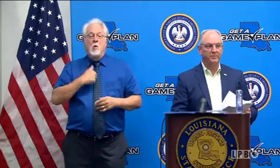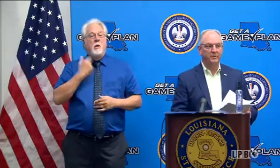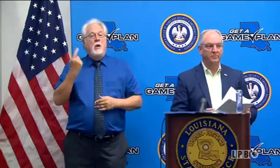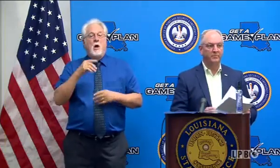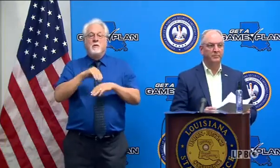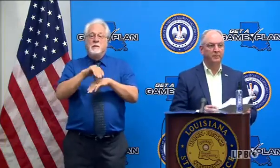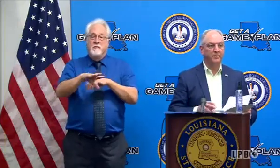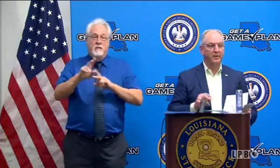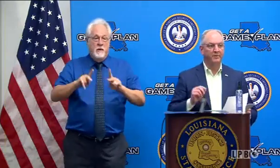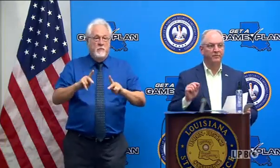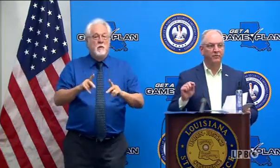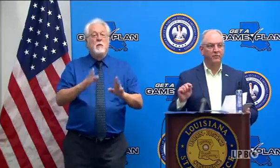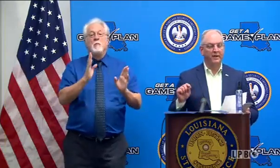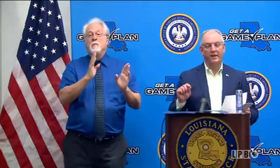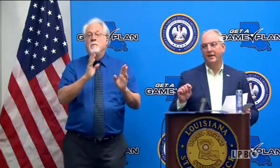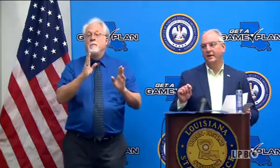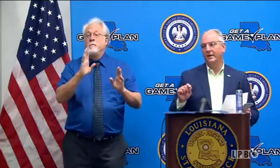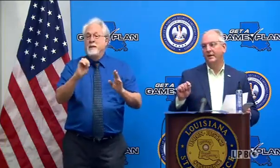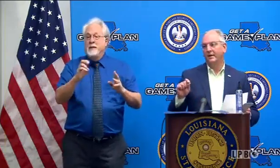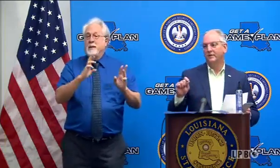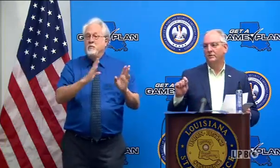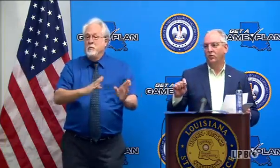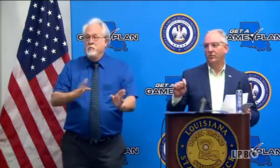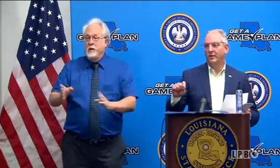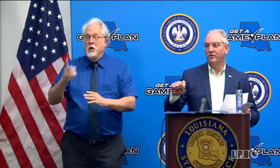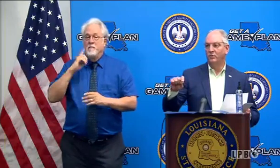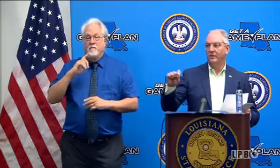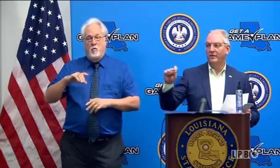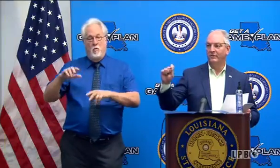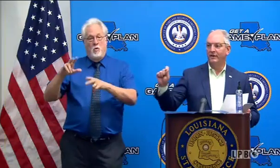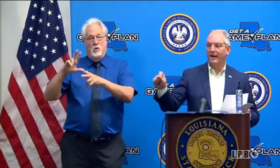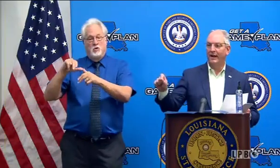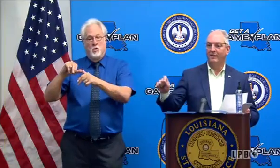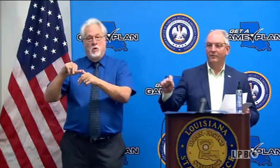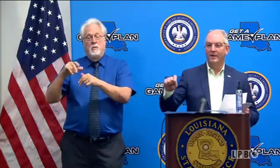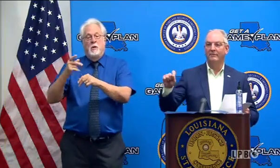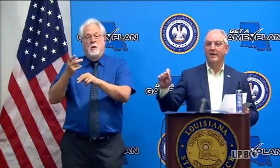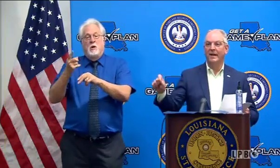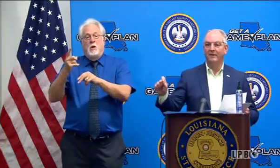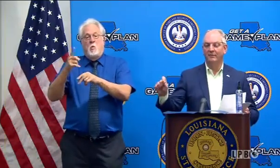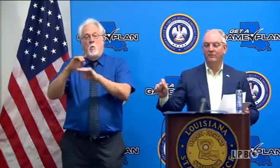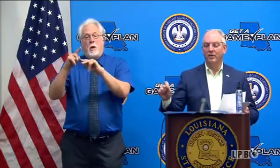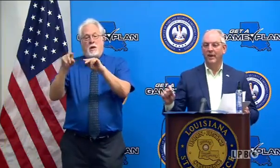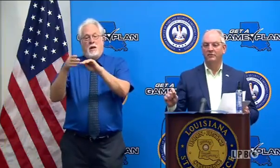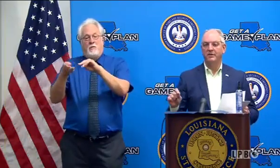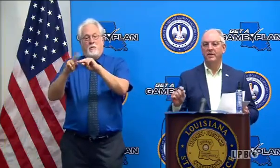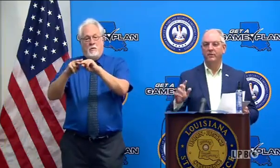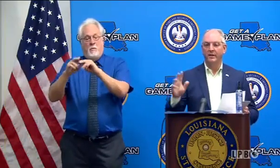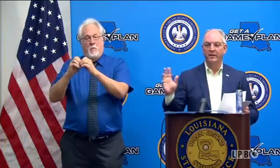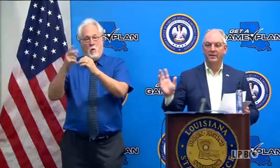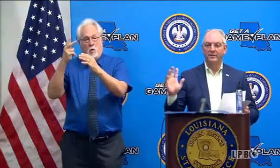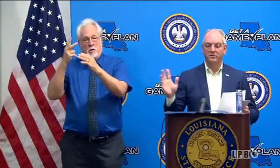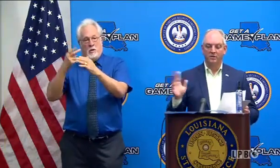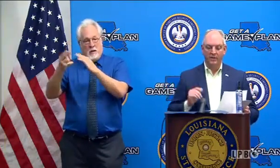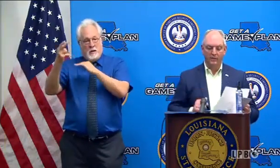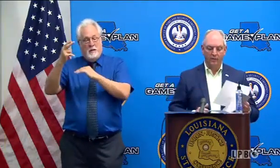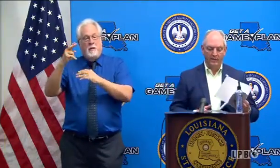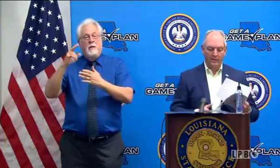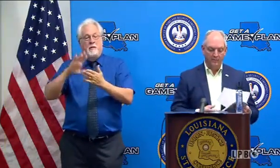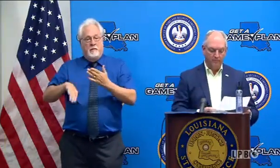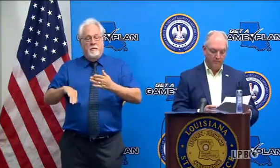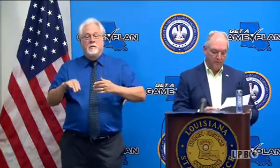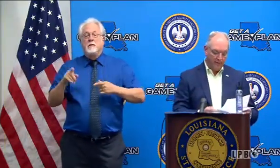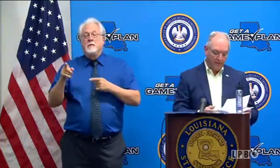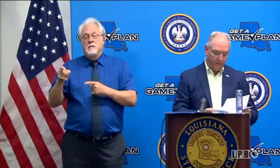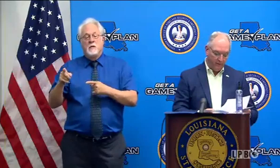advise people to be prepared for a storm that is 1 degree higher, 1 level higher than forecasted anyway. So we